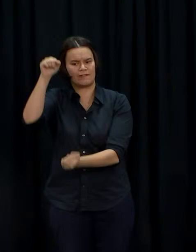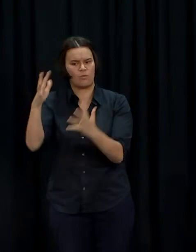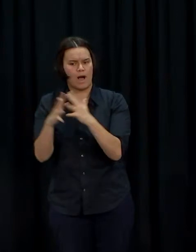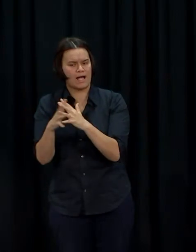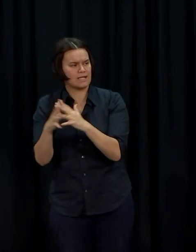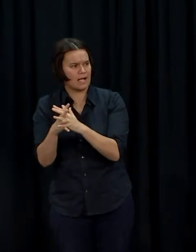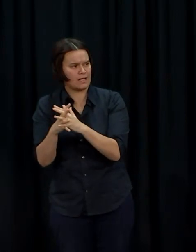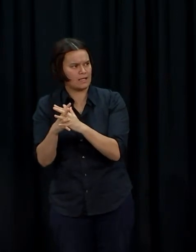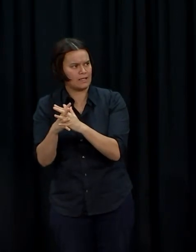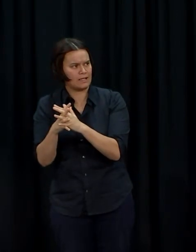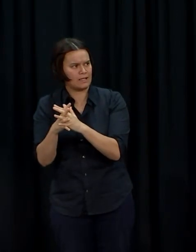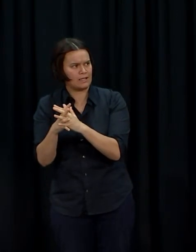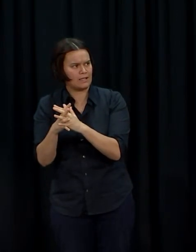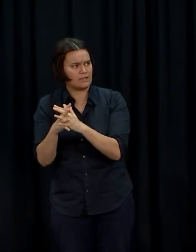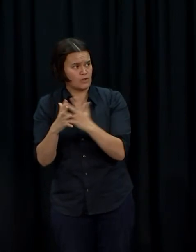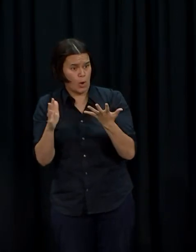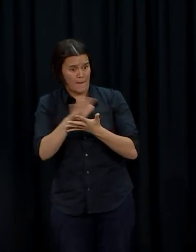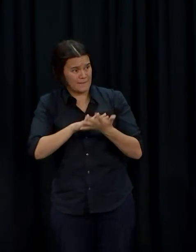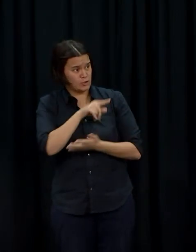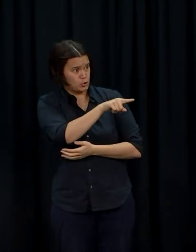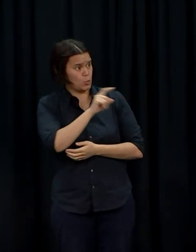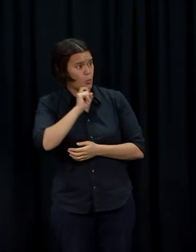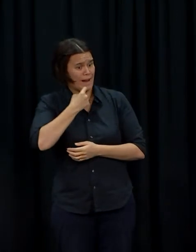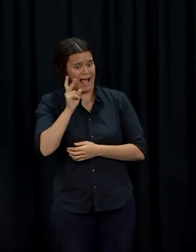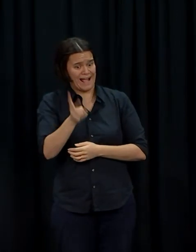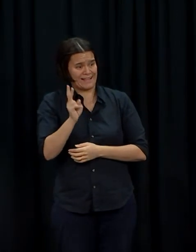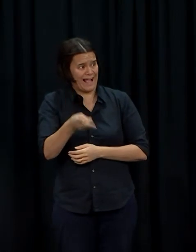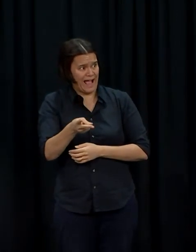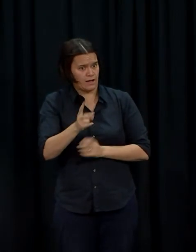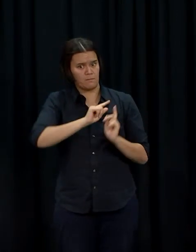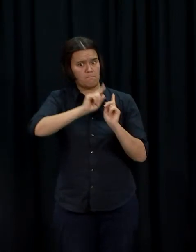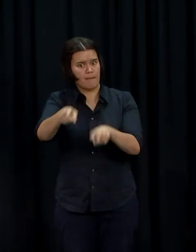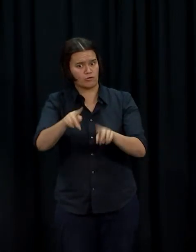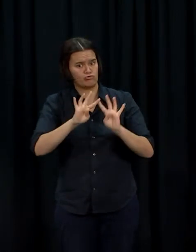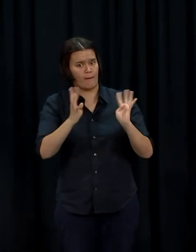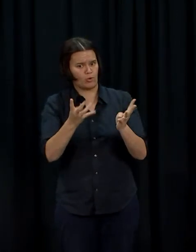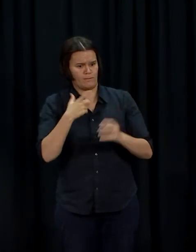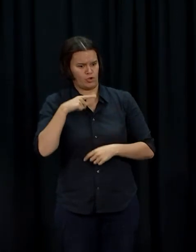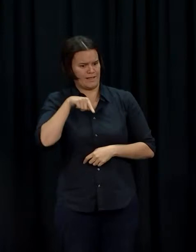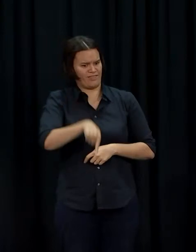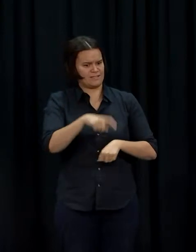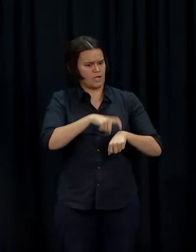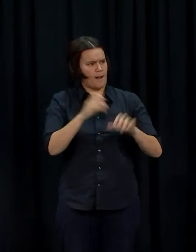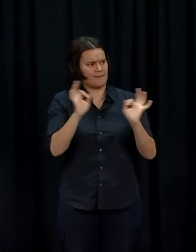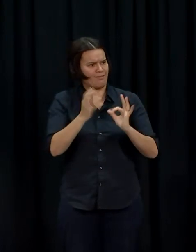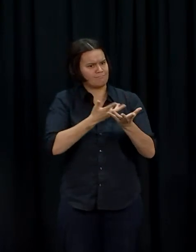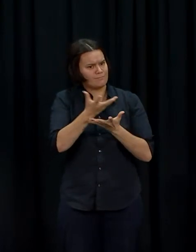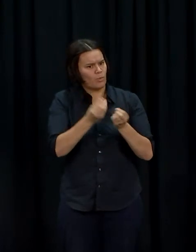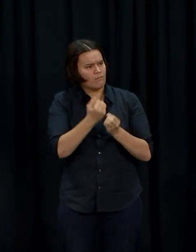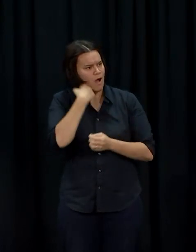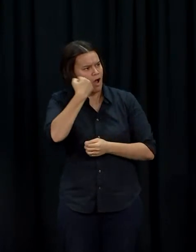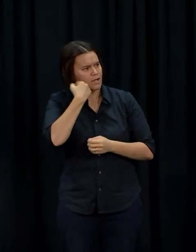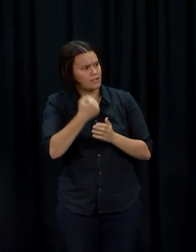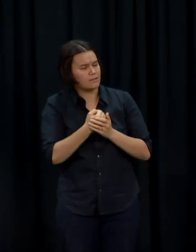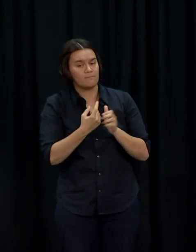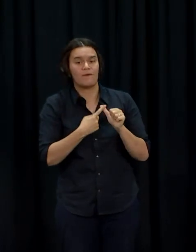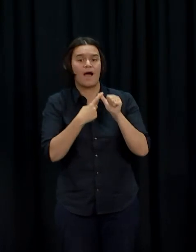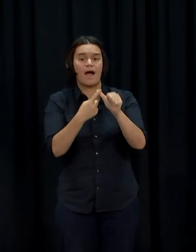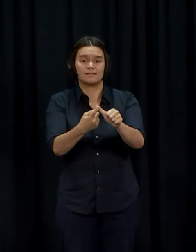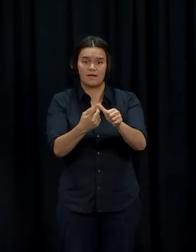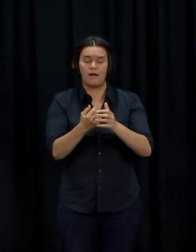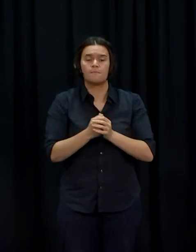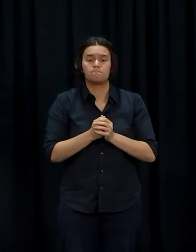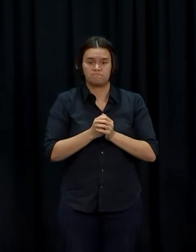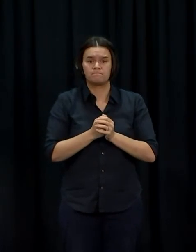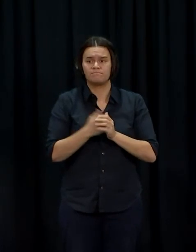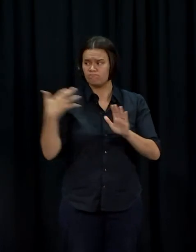as another treaty hearing at the end of next year? So two things there. First of all, we have had and continue to have regular conversations with a range